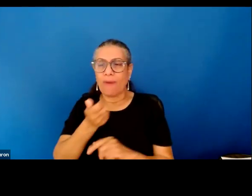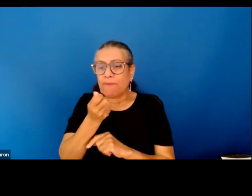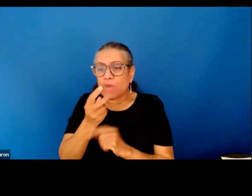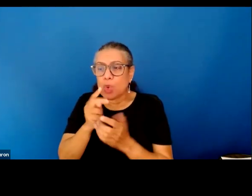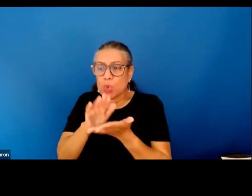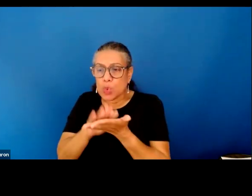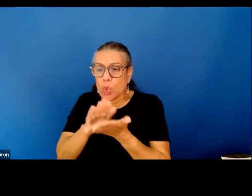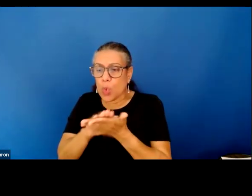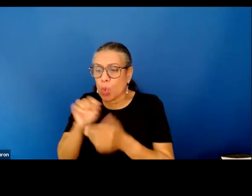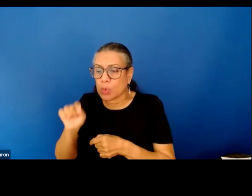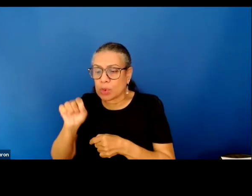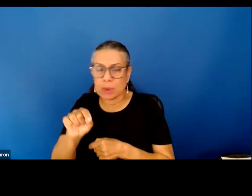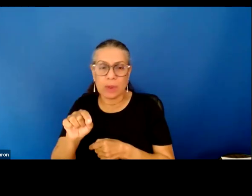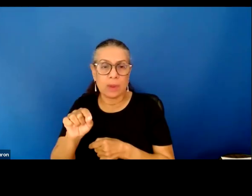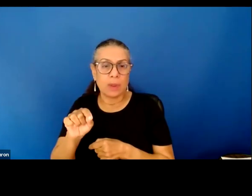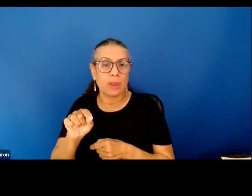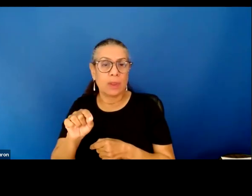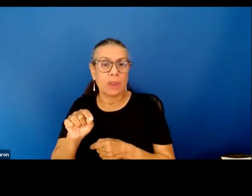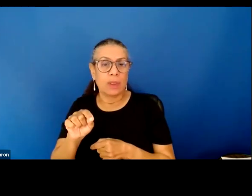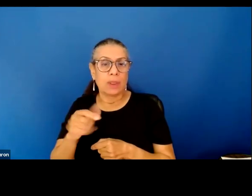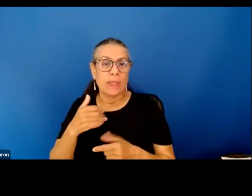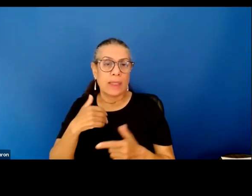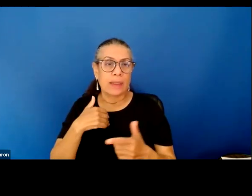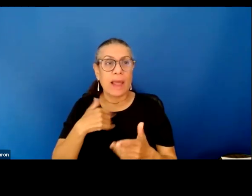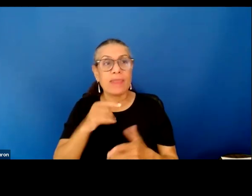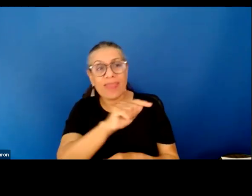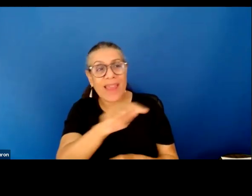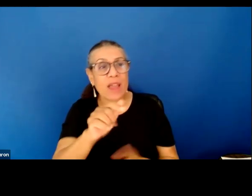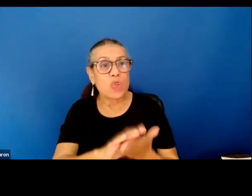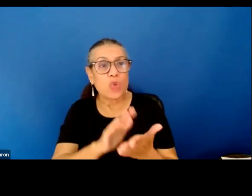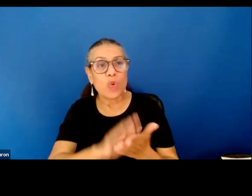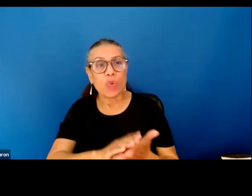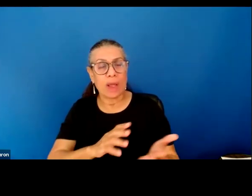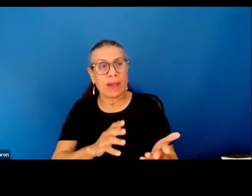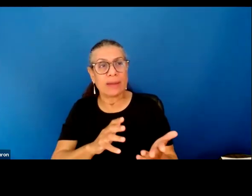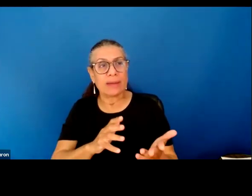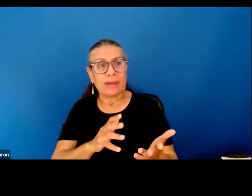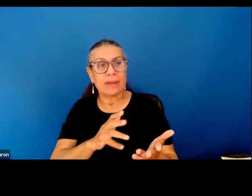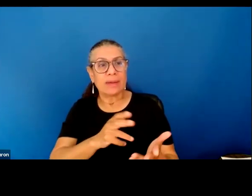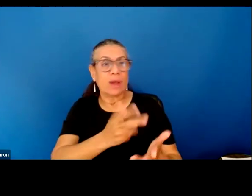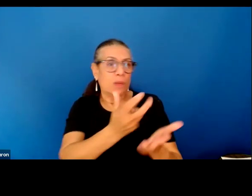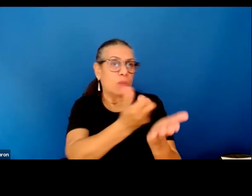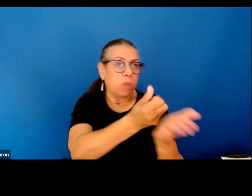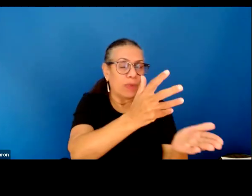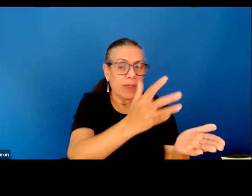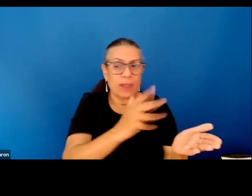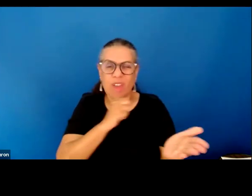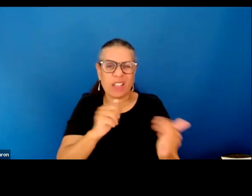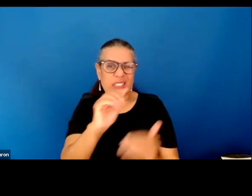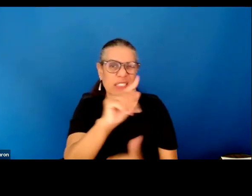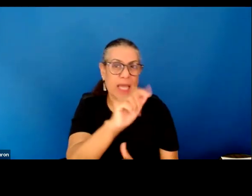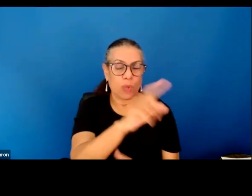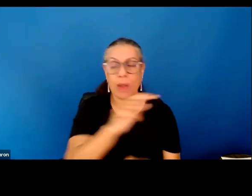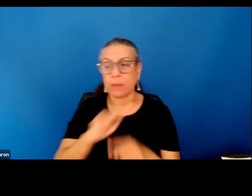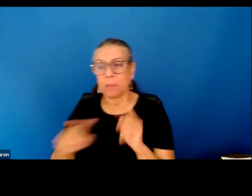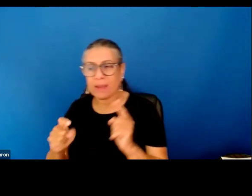schools with a much higher socioeconomic percentage of low-income students than a Title I threshold.